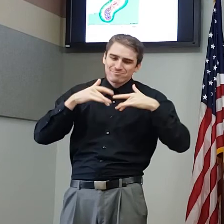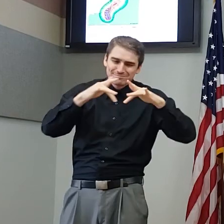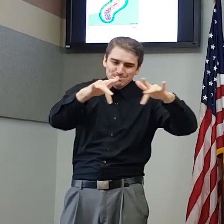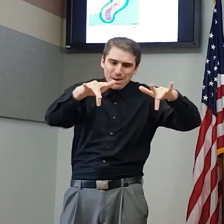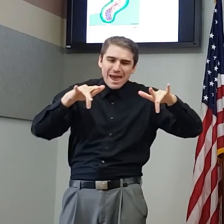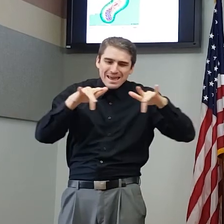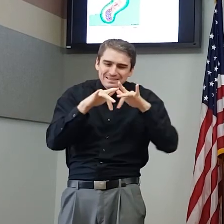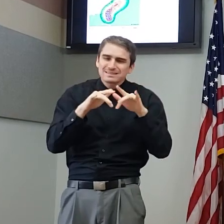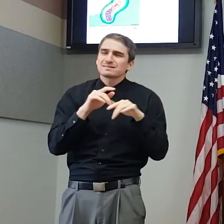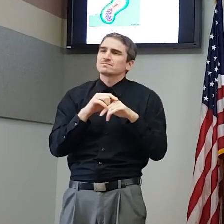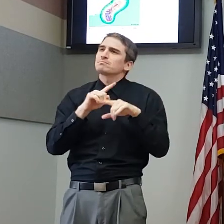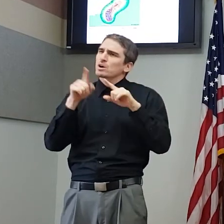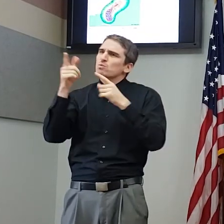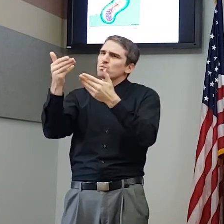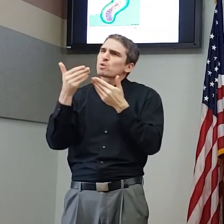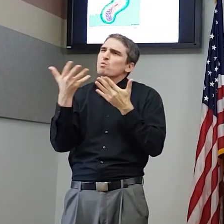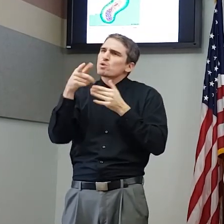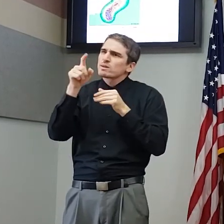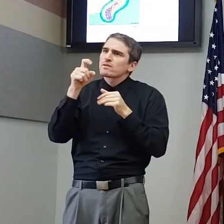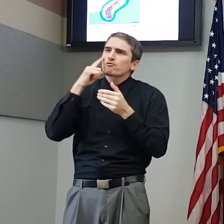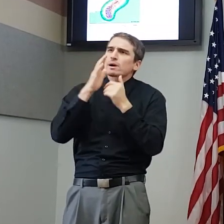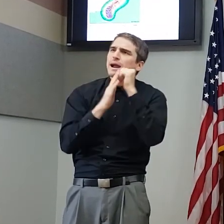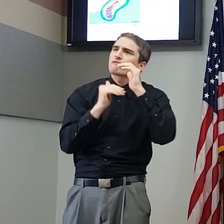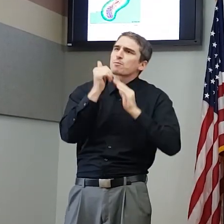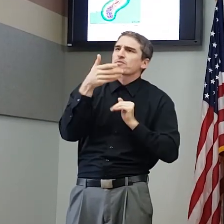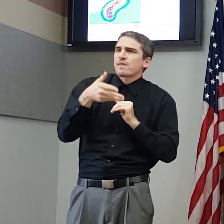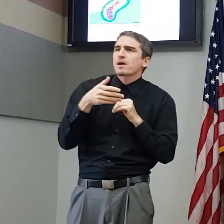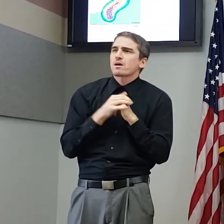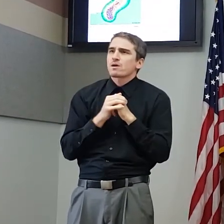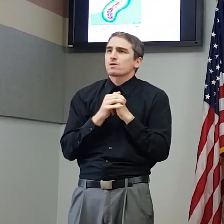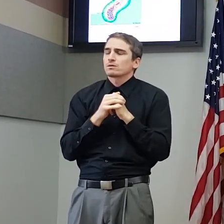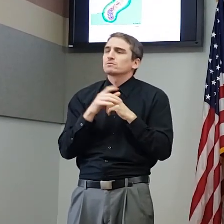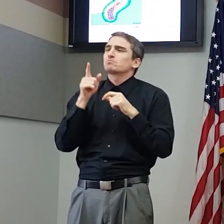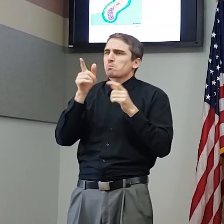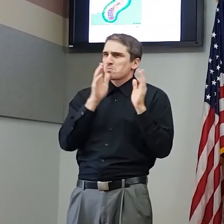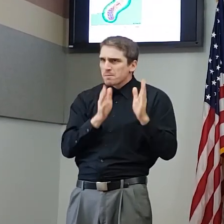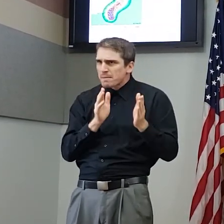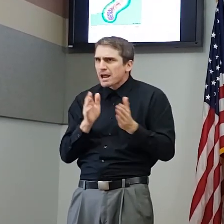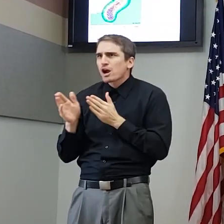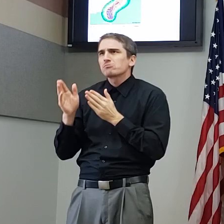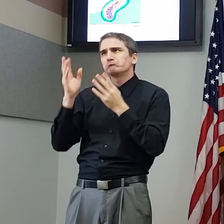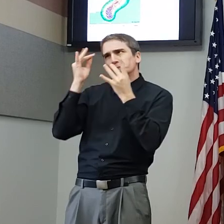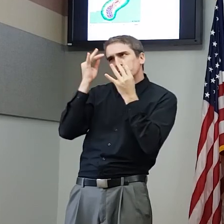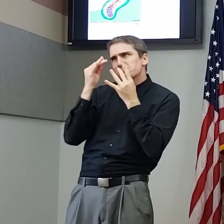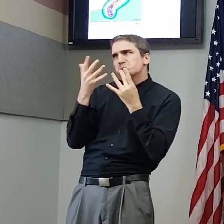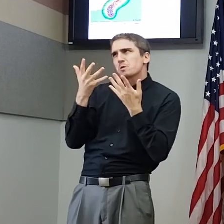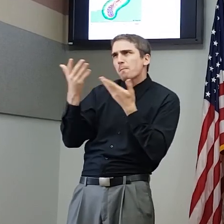take for you to be comfortable within that space? So give that some thought as you make your preparations and